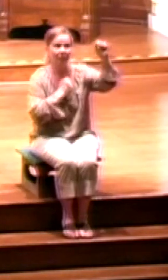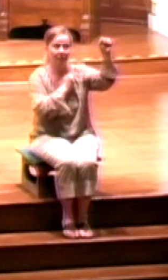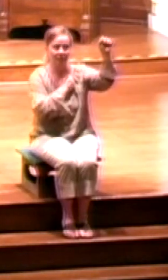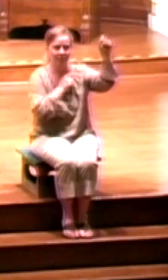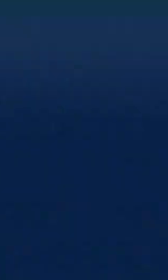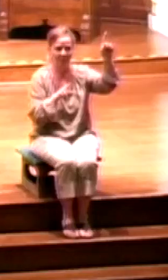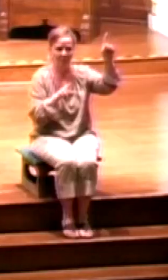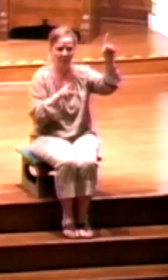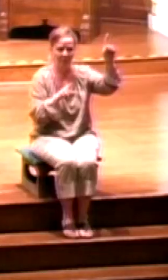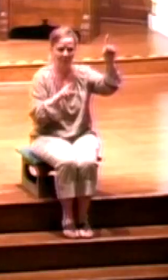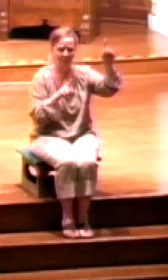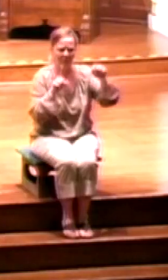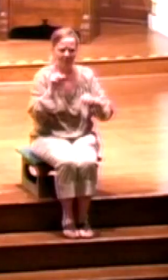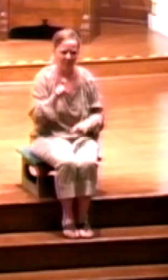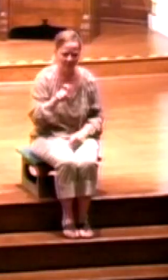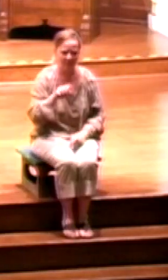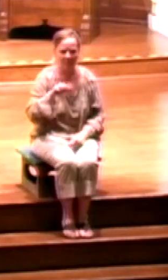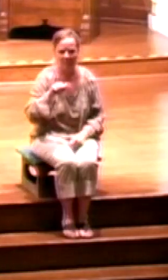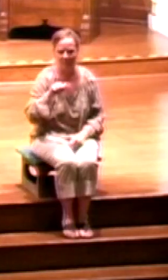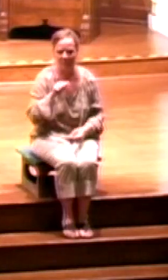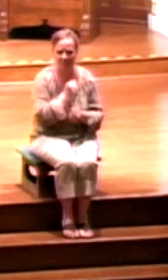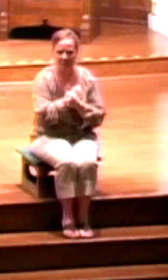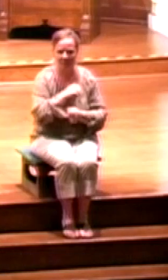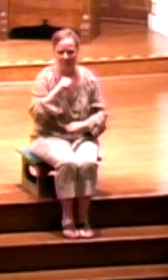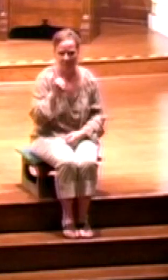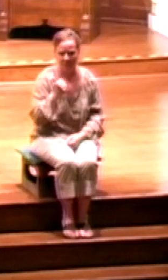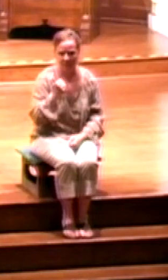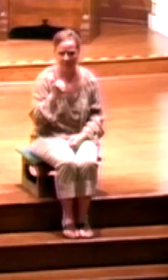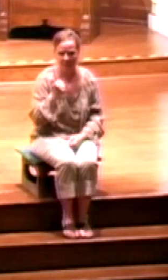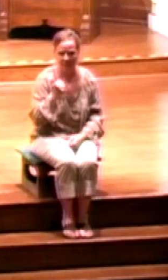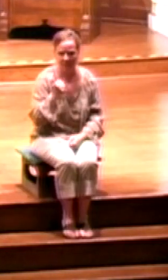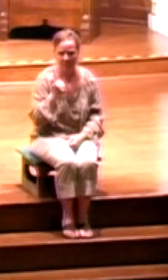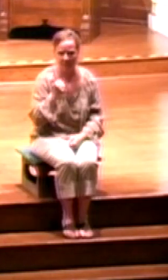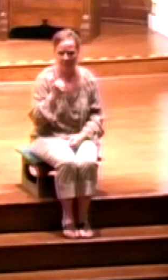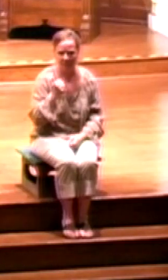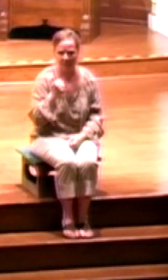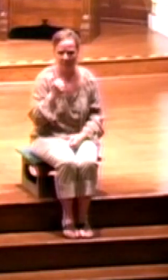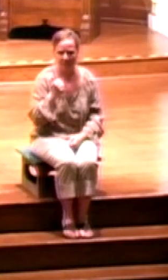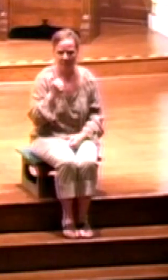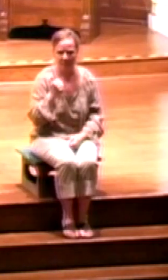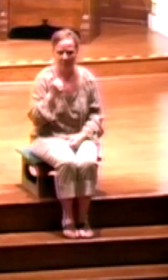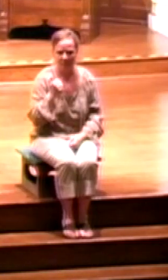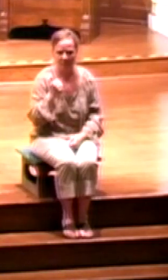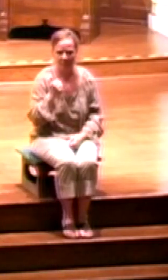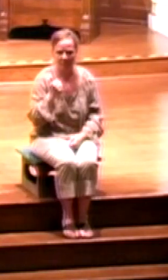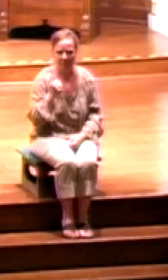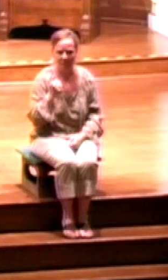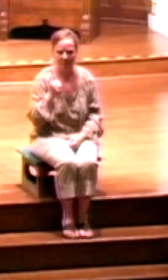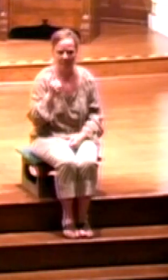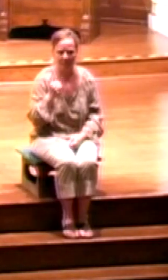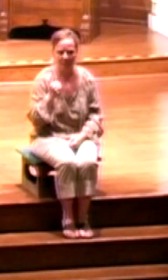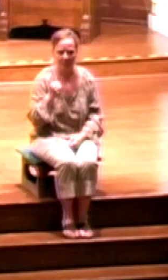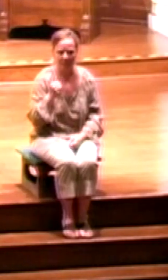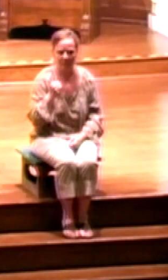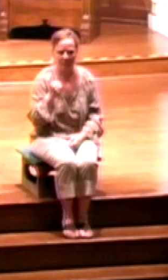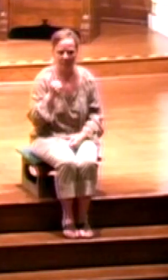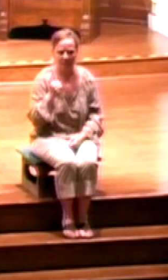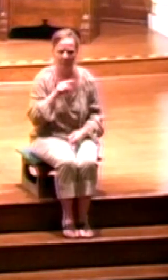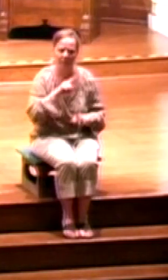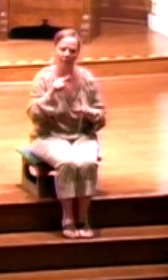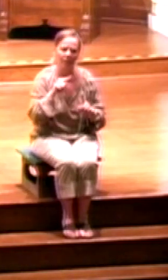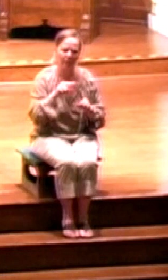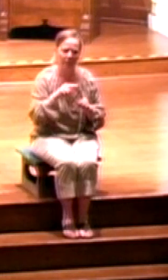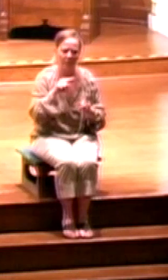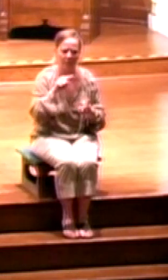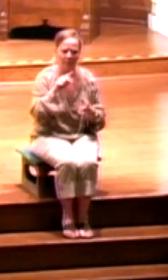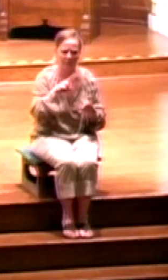love one another. You know, you could get the impression when you read about Jesus in the scriptures that